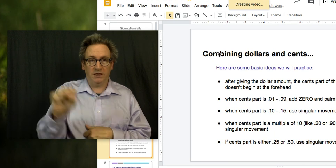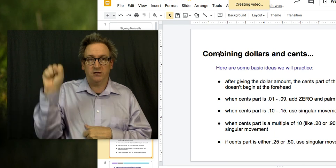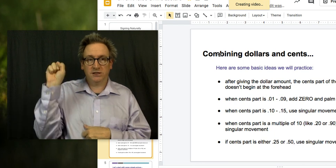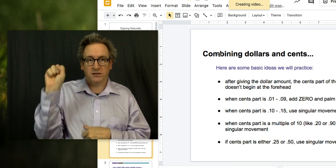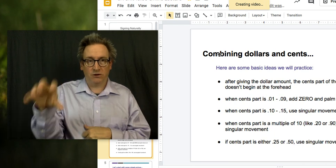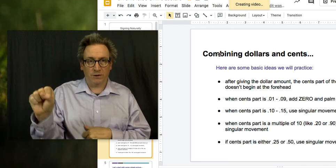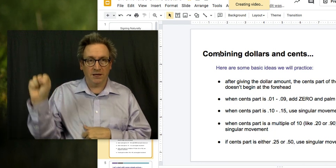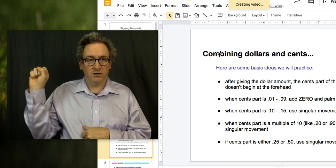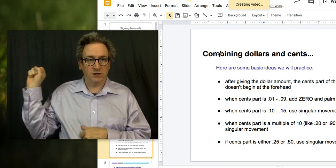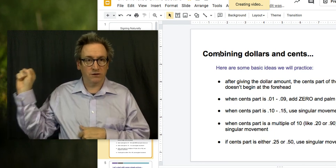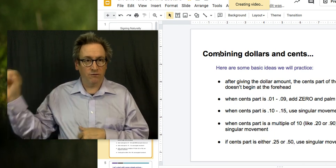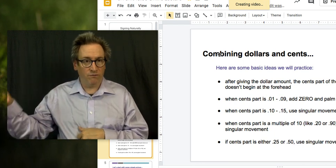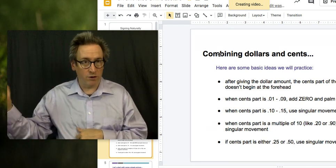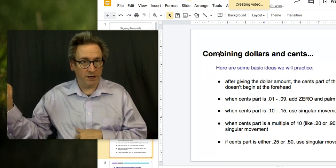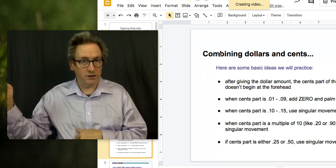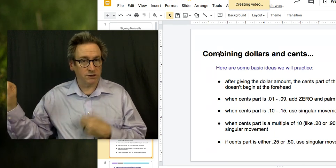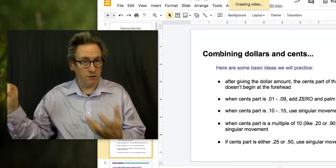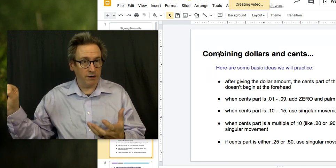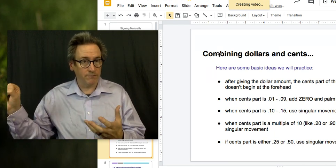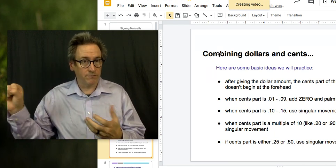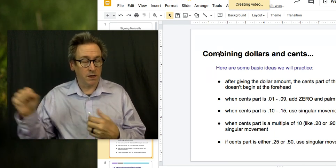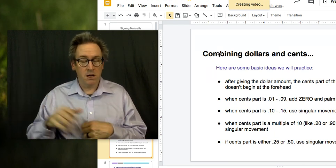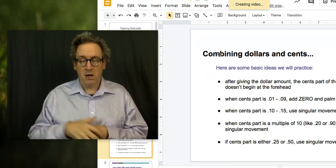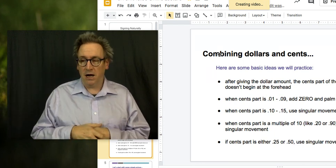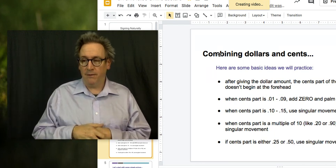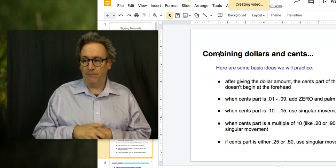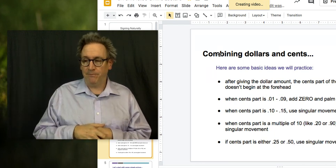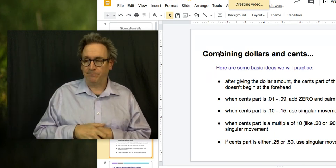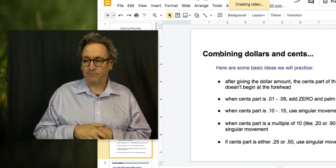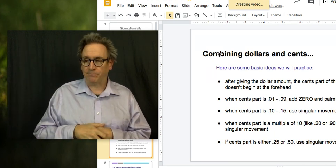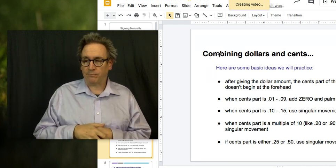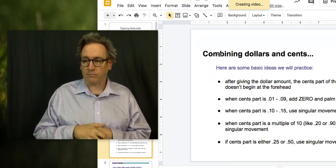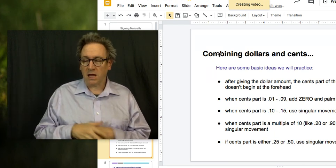3 digits, 4 digits. Right?